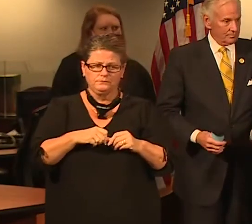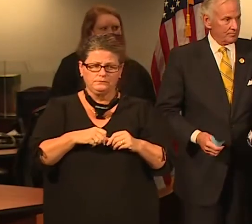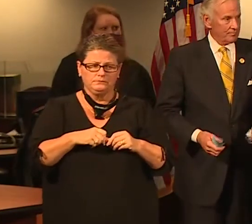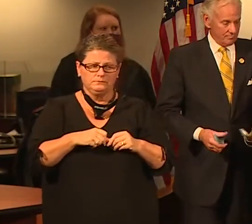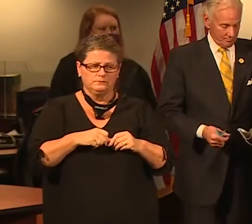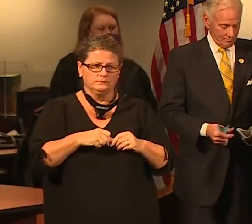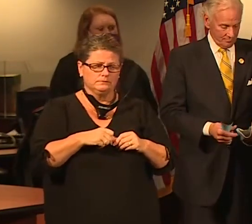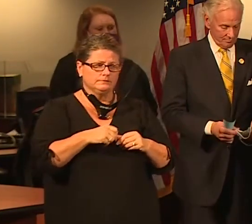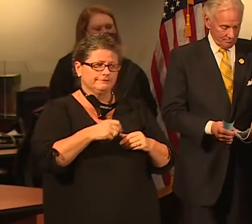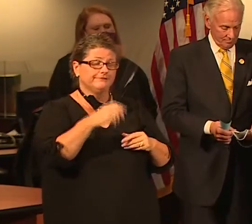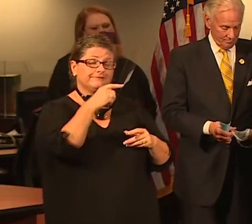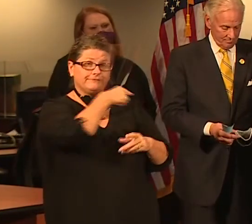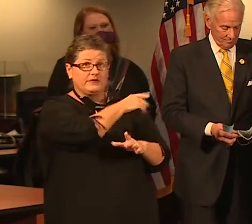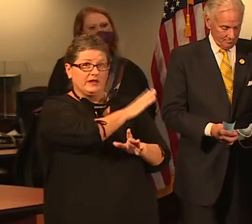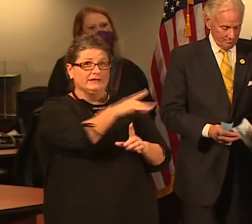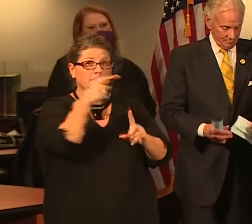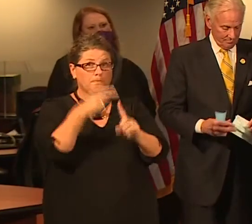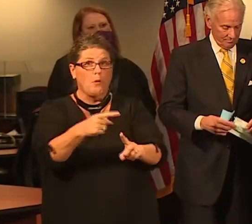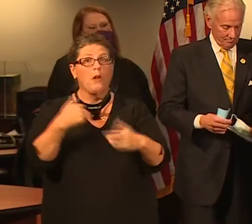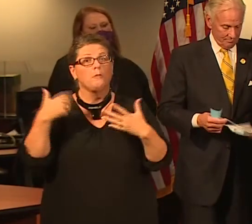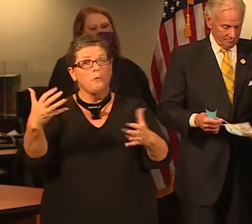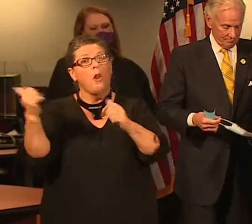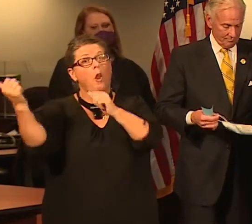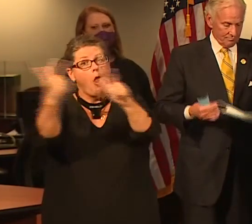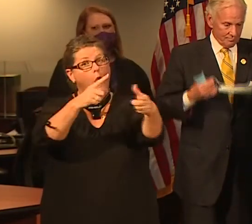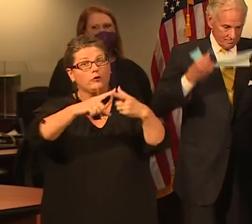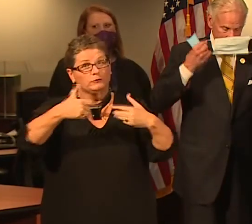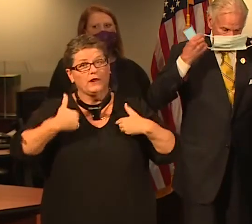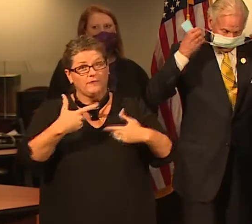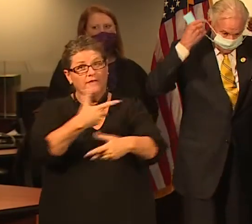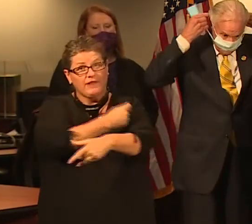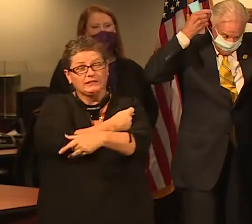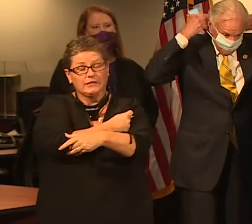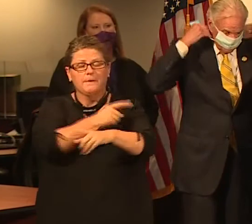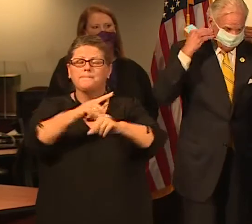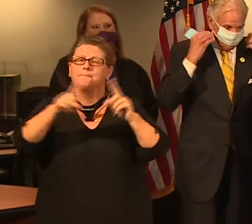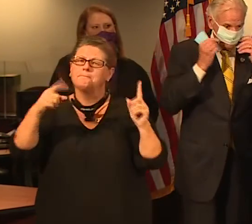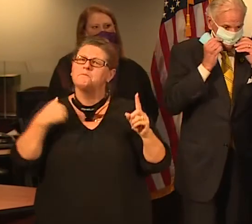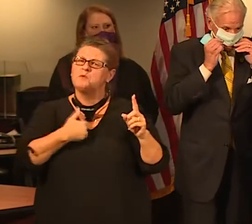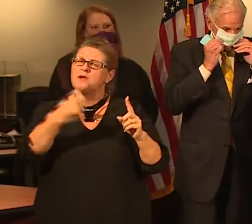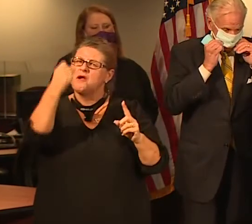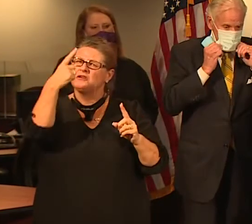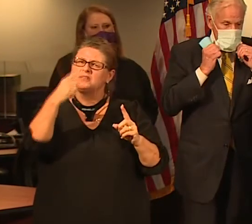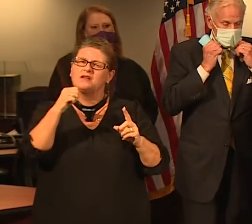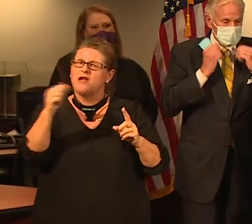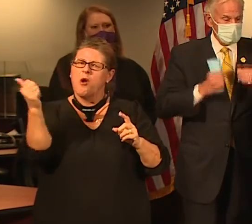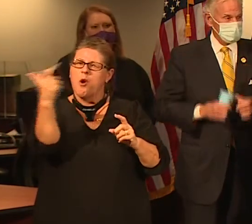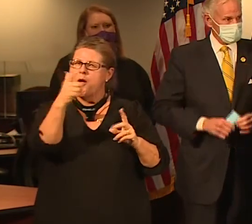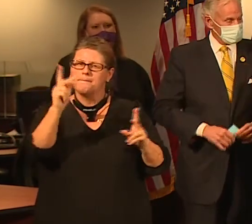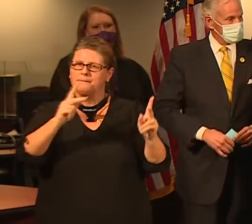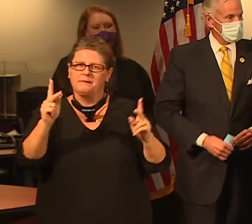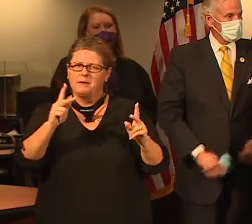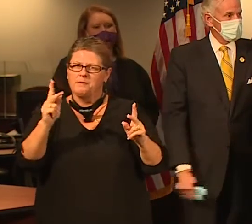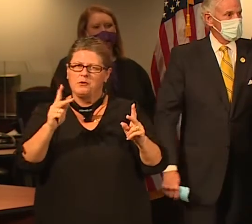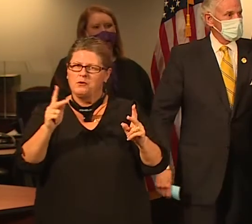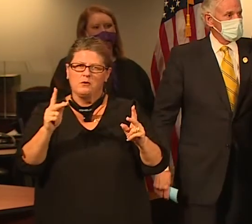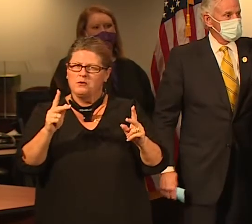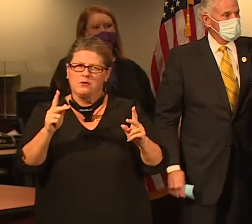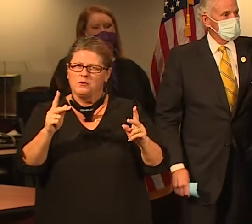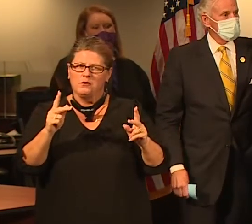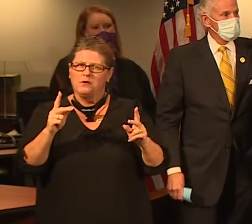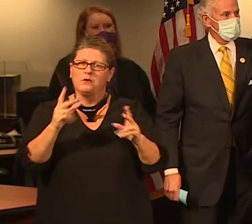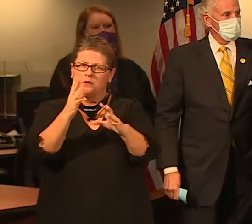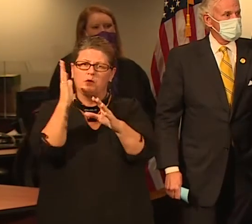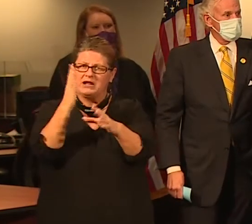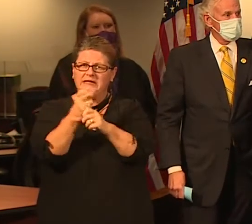to Governor McMaster's point, we would love for everybody to get vaccines. However, we do understand that not all communities and not all populations do